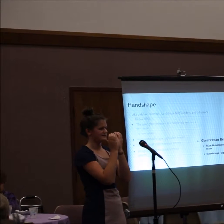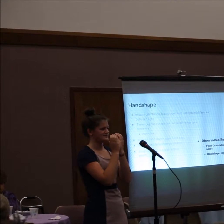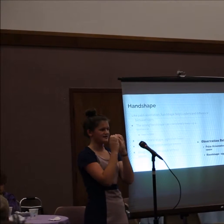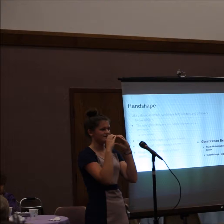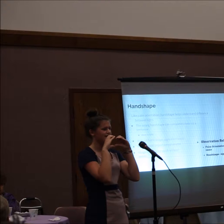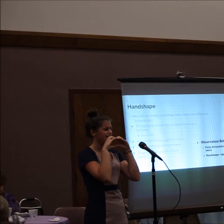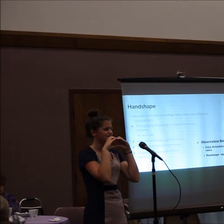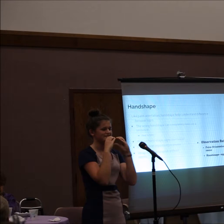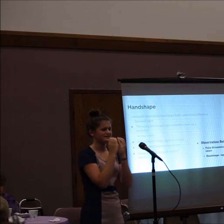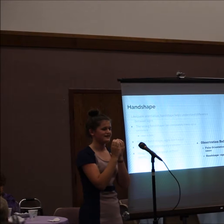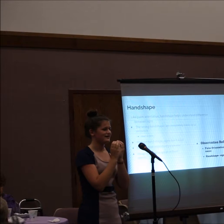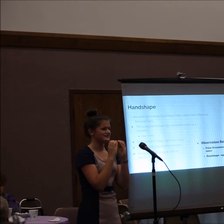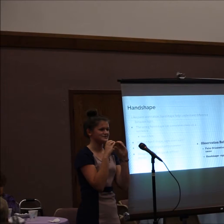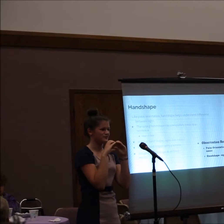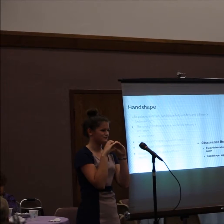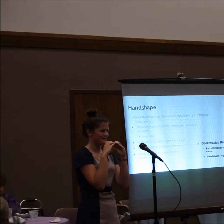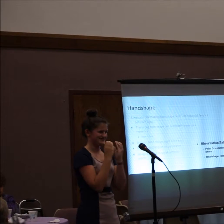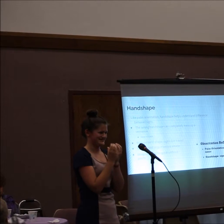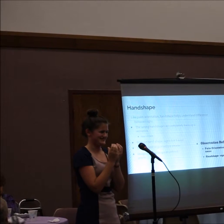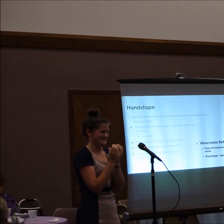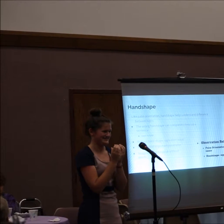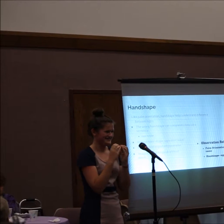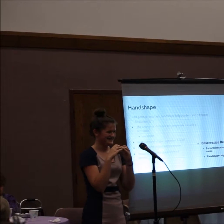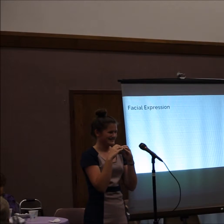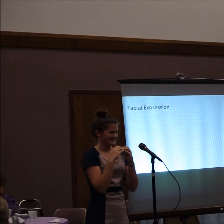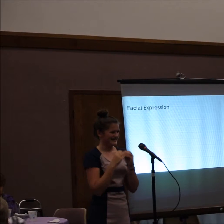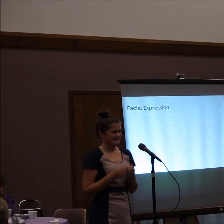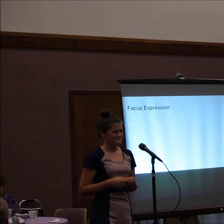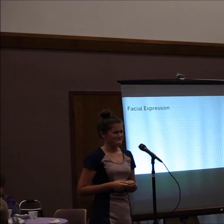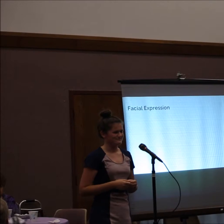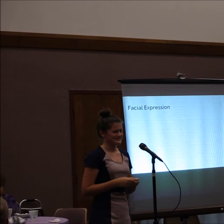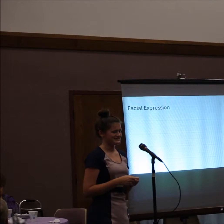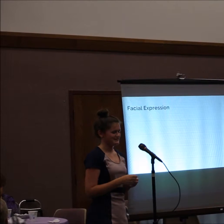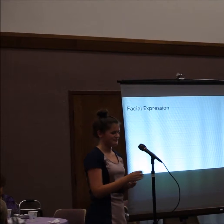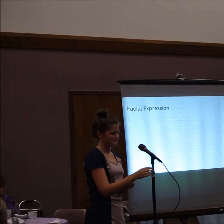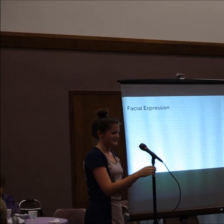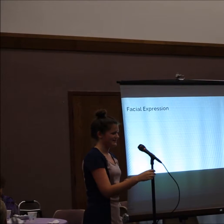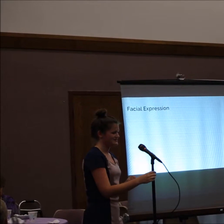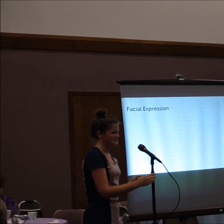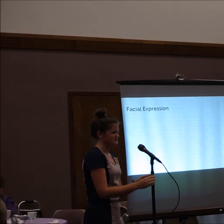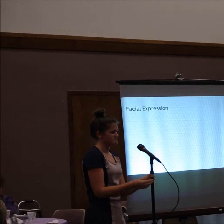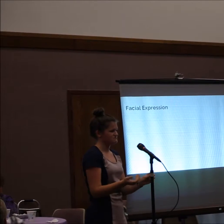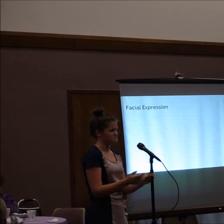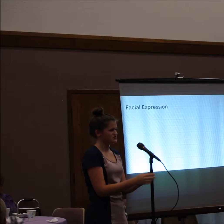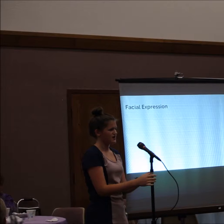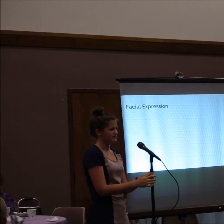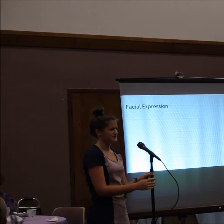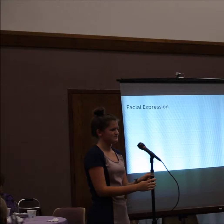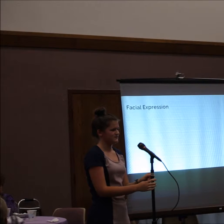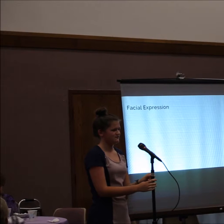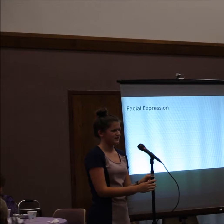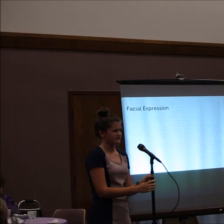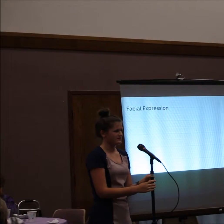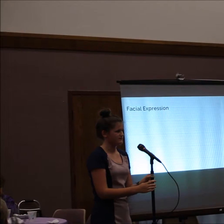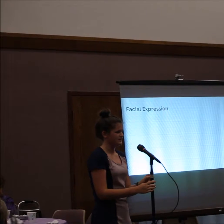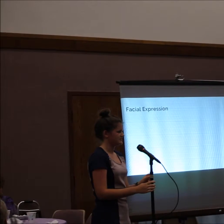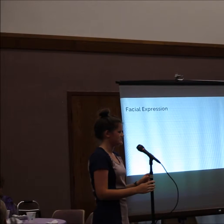class, and that is not right. So, yeah, that just, you're not going to effectively be able